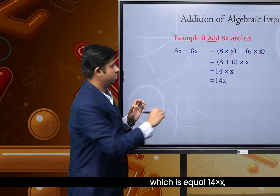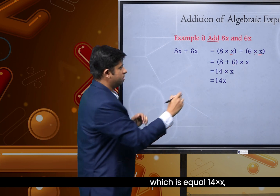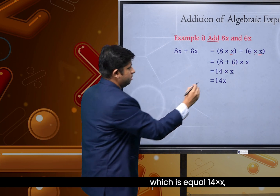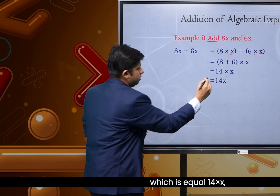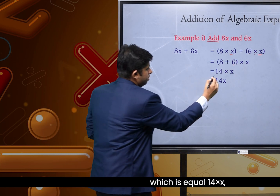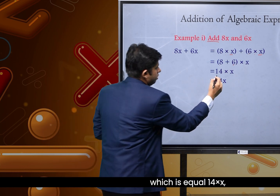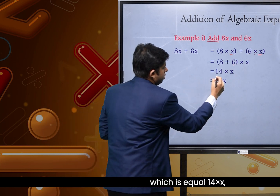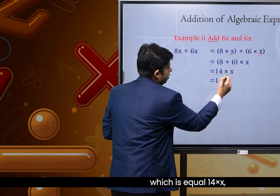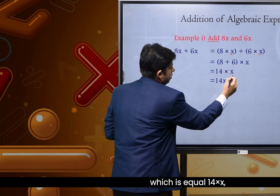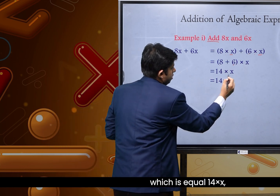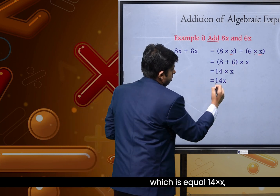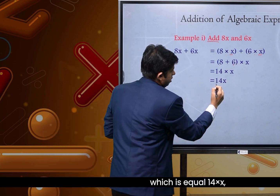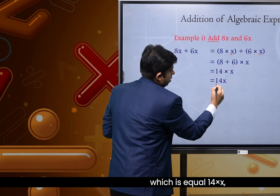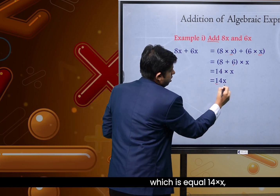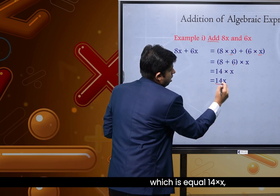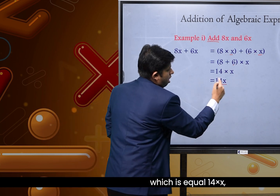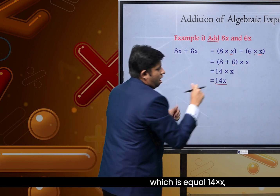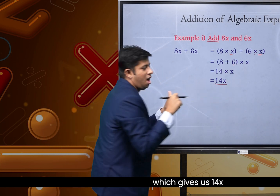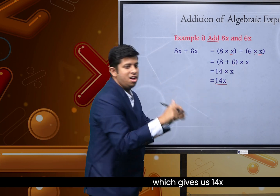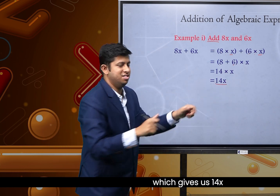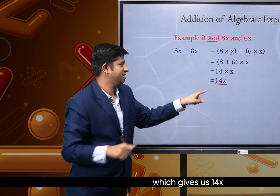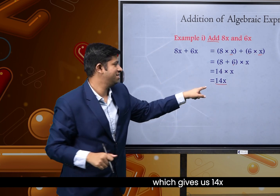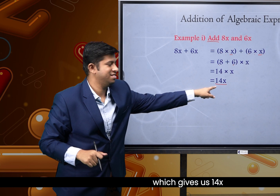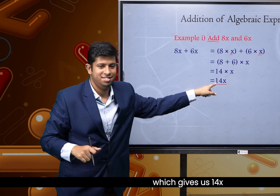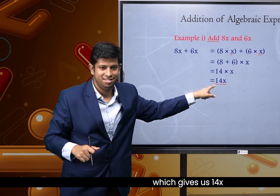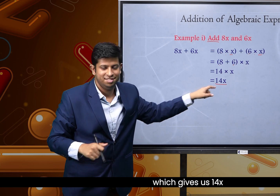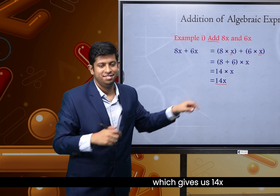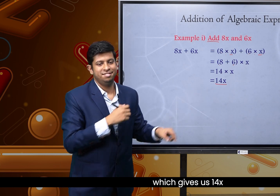which is equal to 14 into x, which gives us 14x.